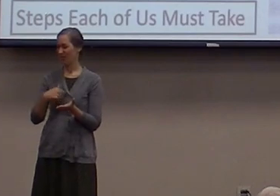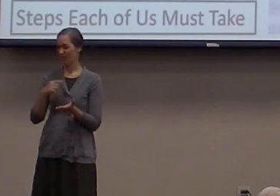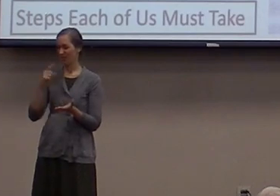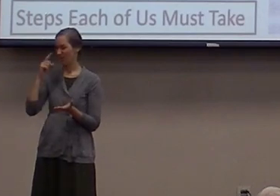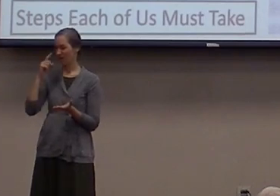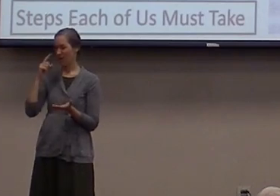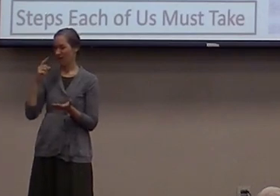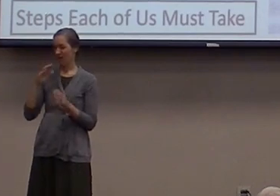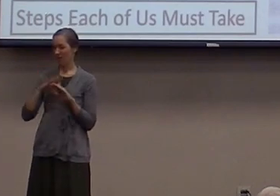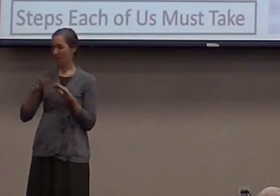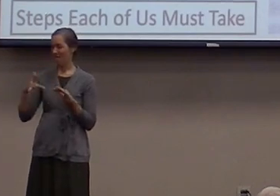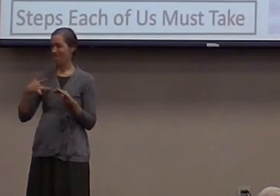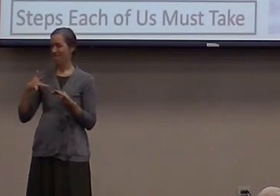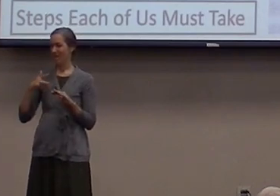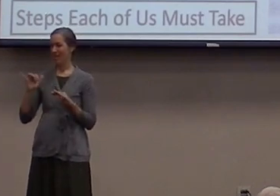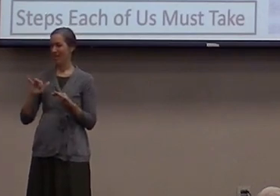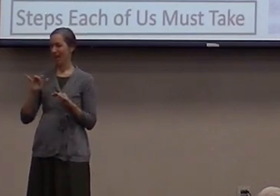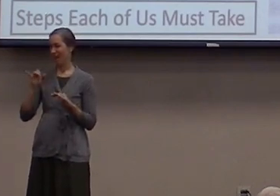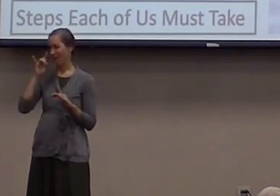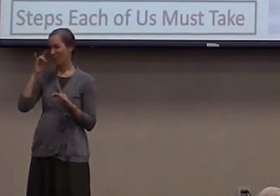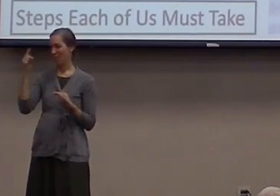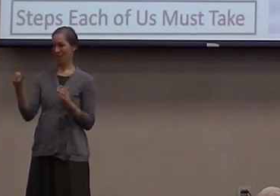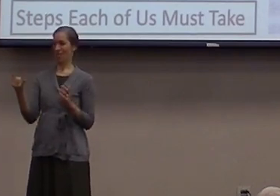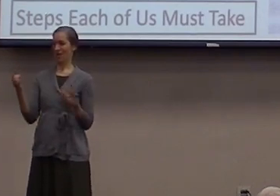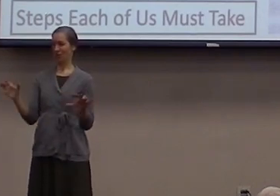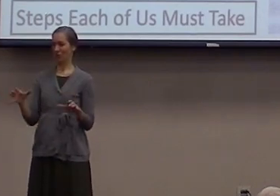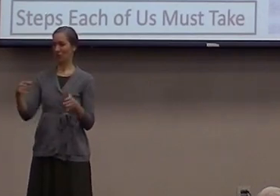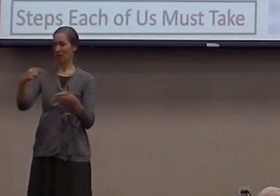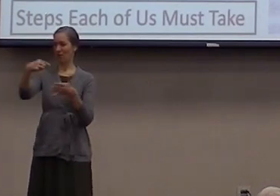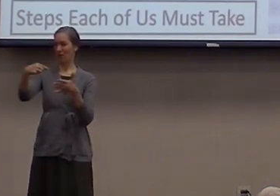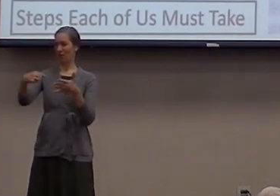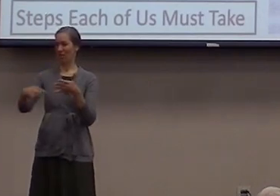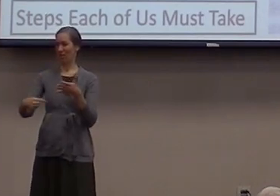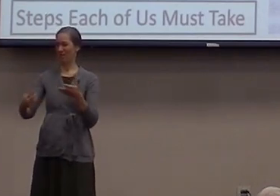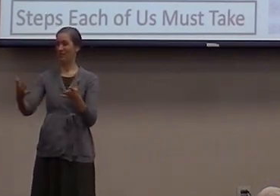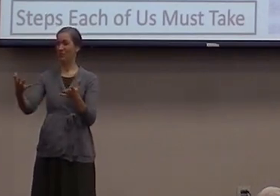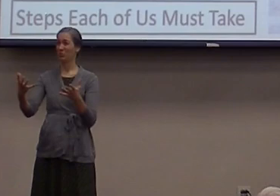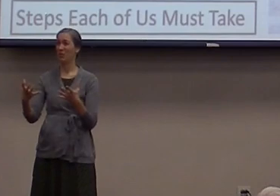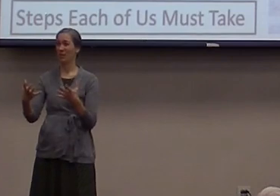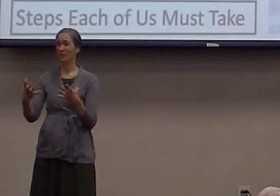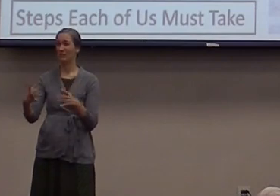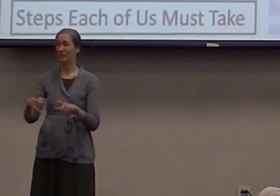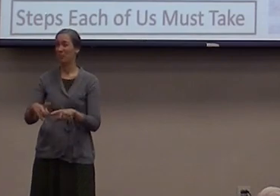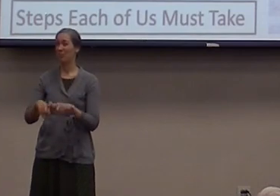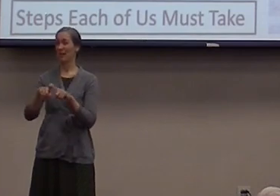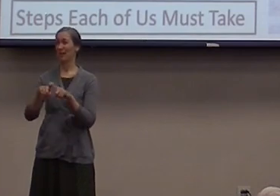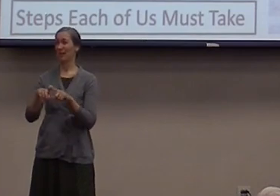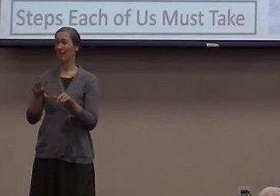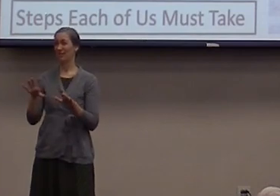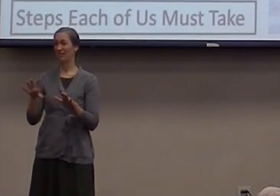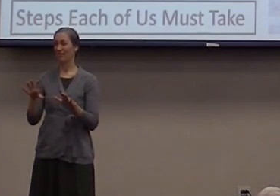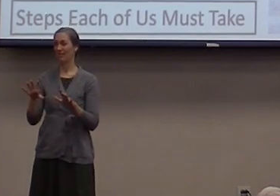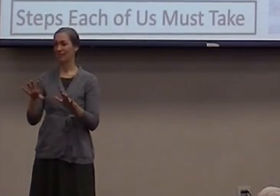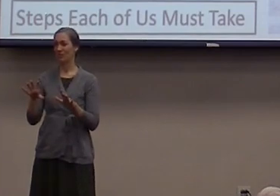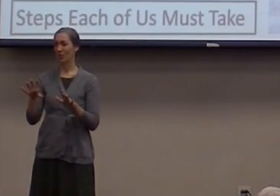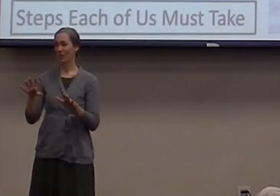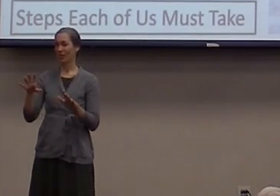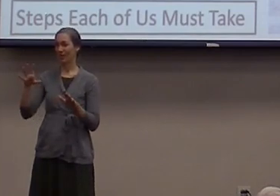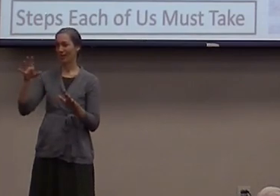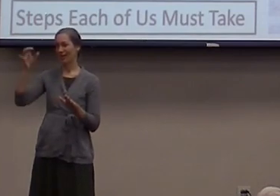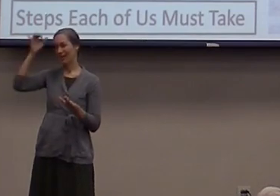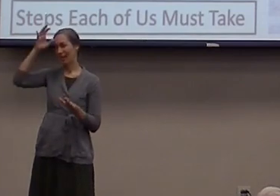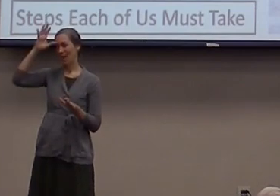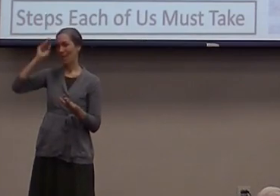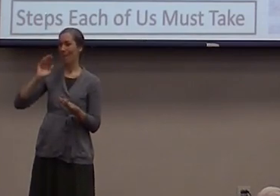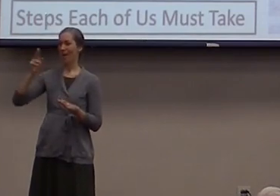do. There's going to be times where we feel like we ought to just take a break. Well, cowboy up.